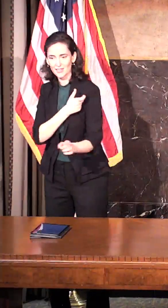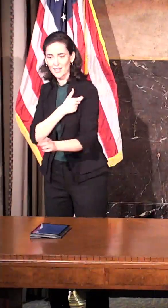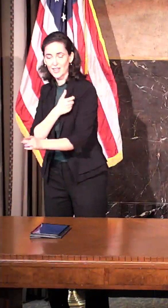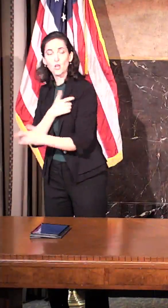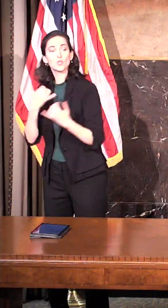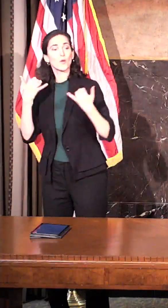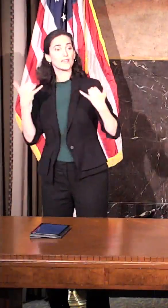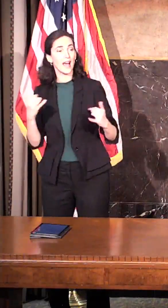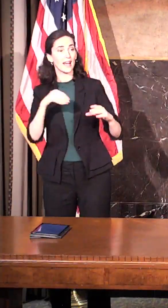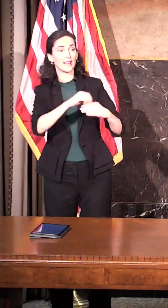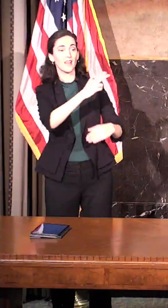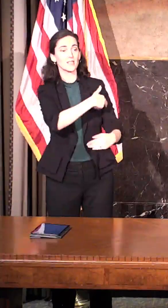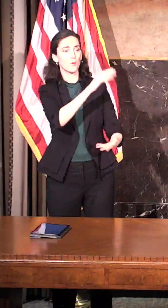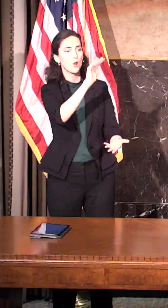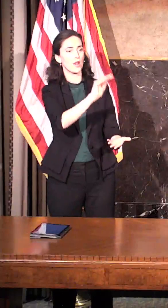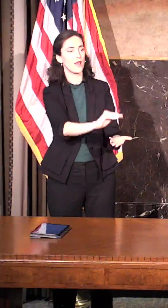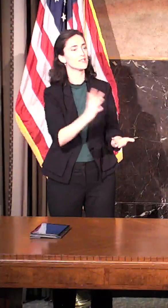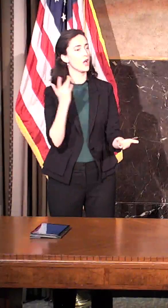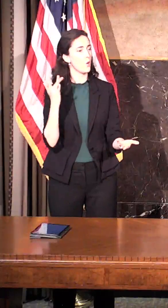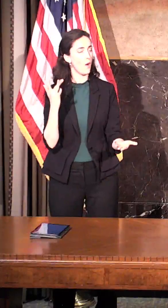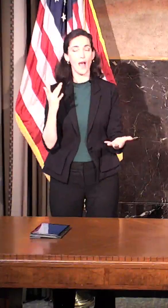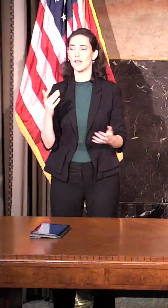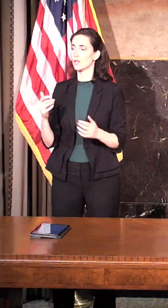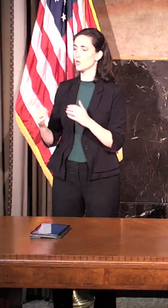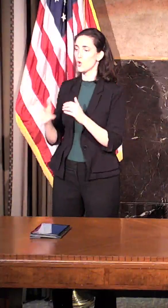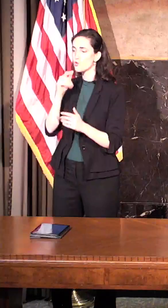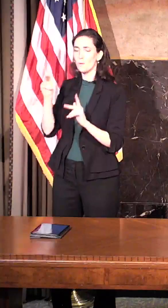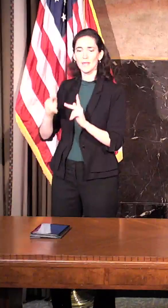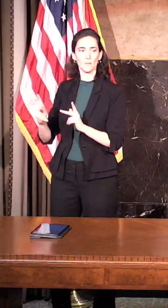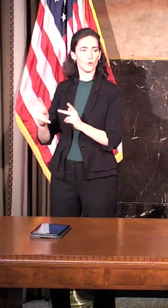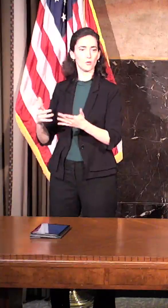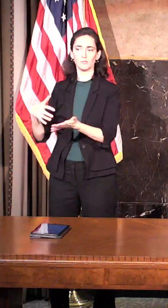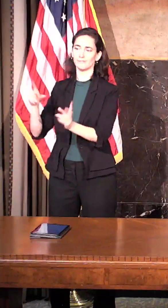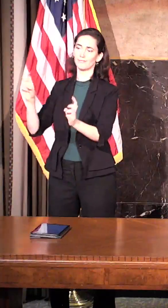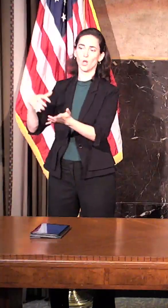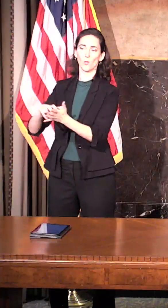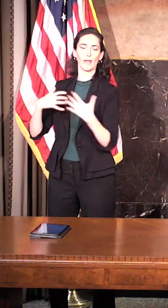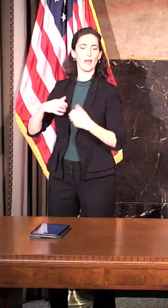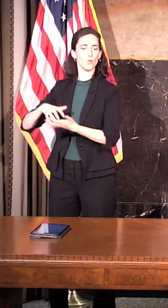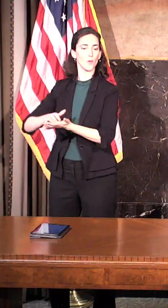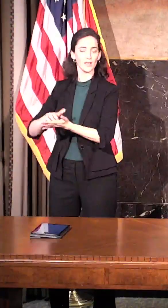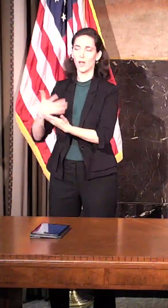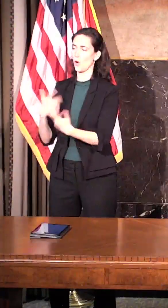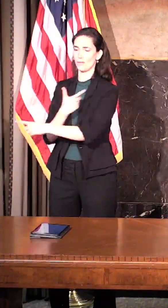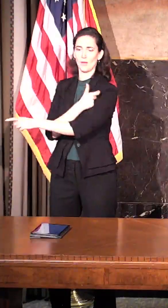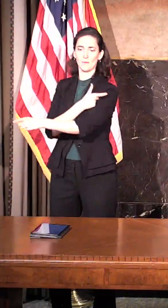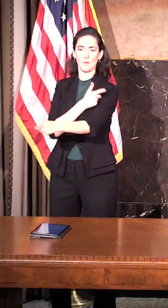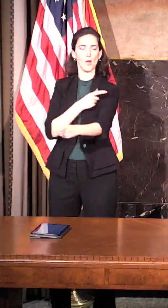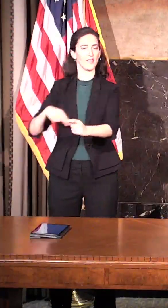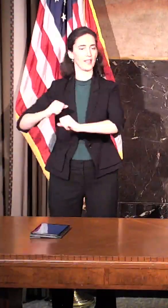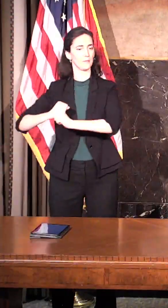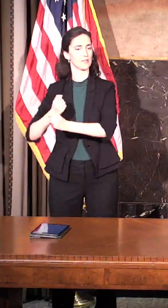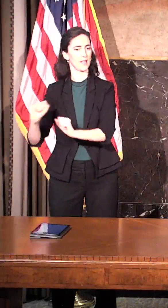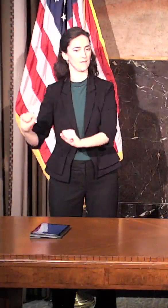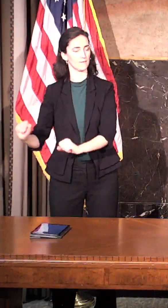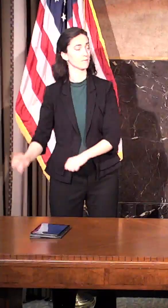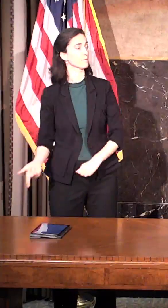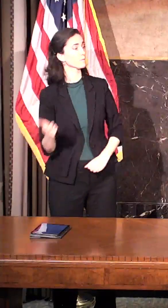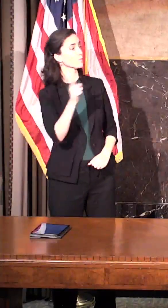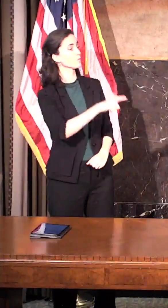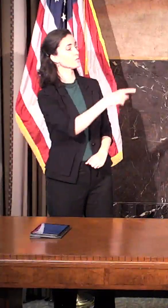in hospitalizations because of who has been vaccinated, who has been protected. Yes? How are the efforts